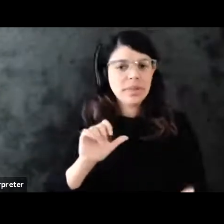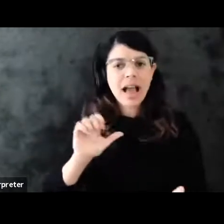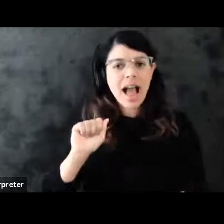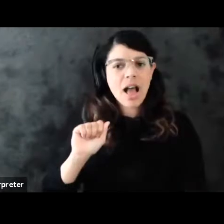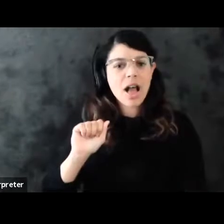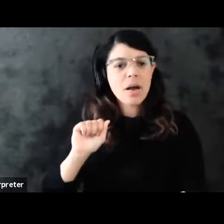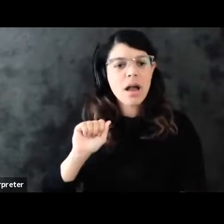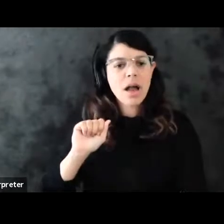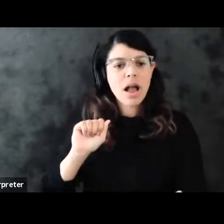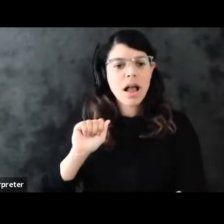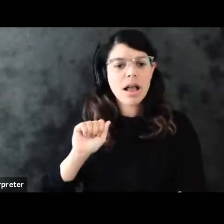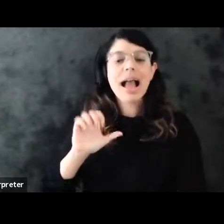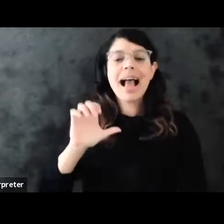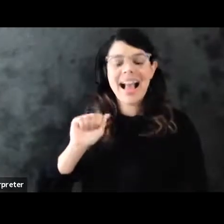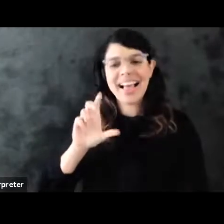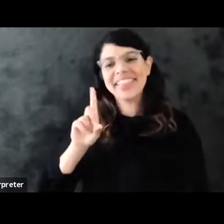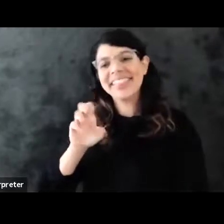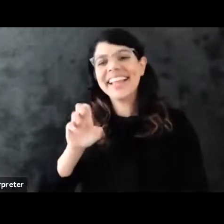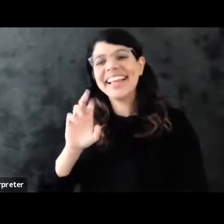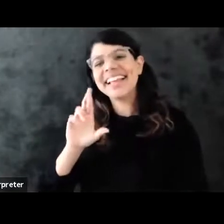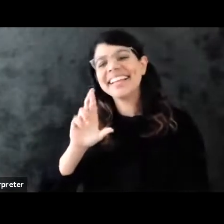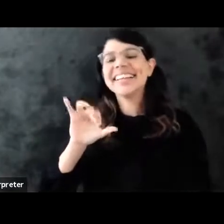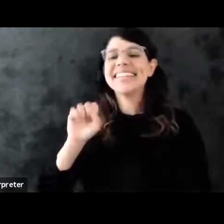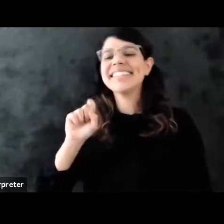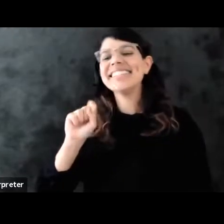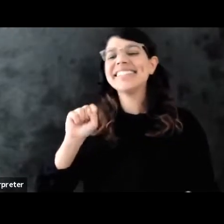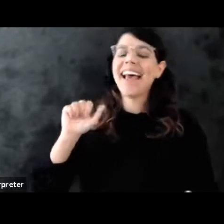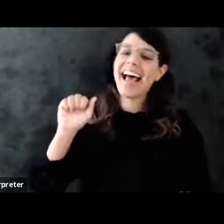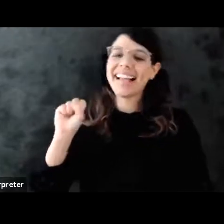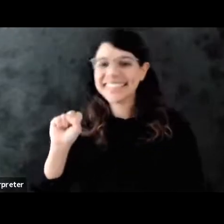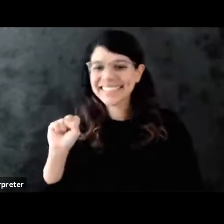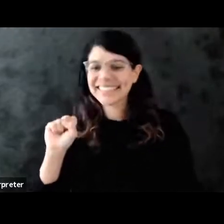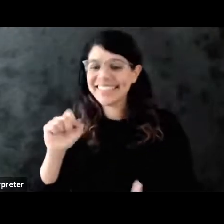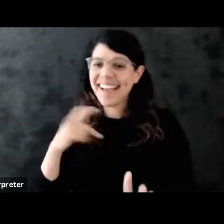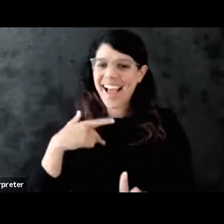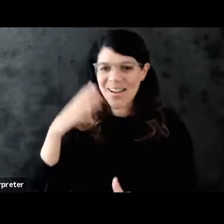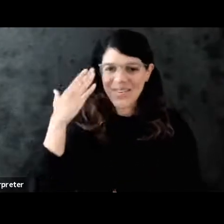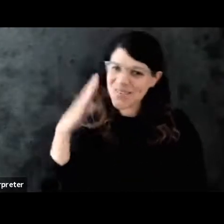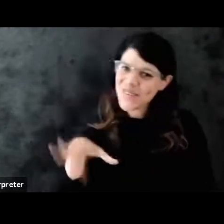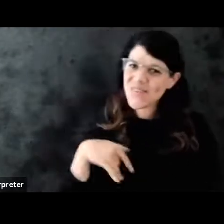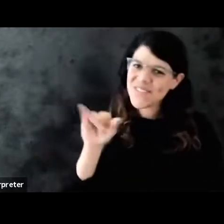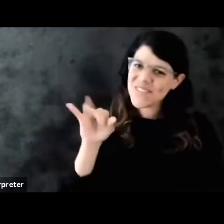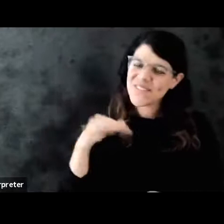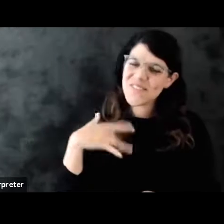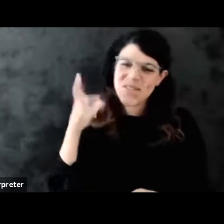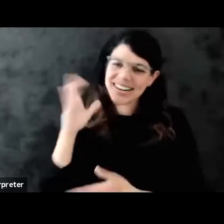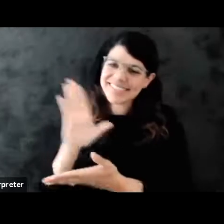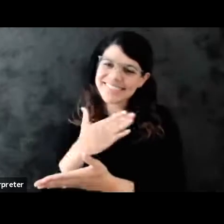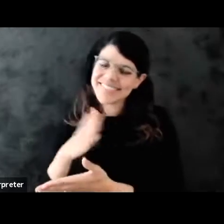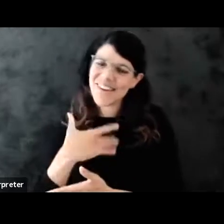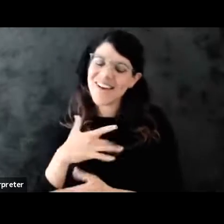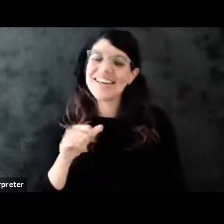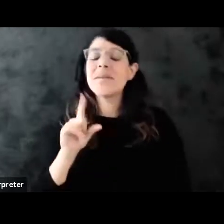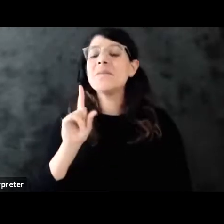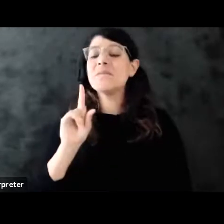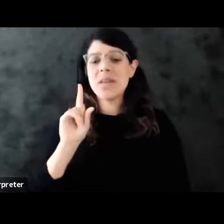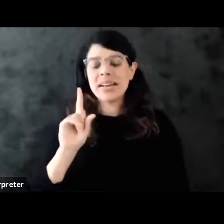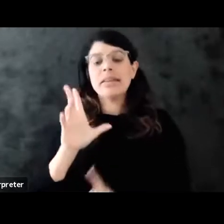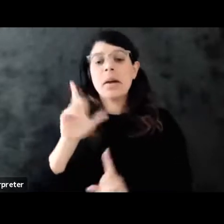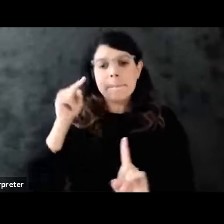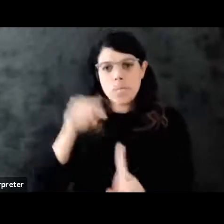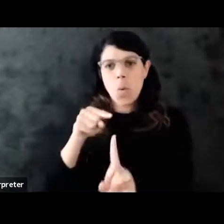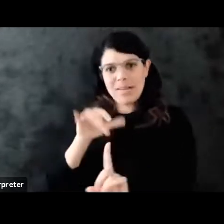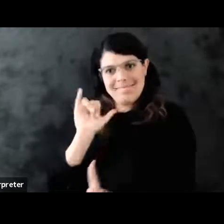should find out about that song. But I mean, it's just underscoring the fact that, historically women have always been there. I've always said over